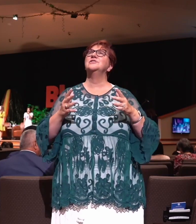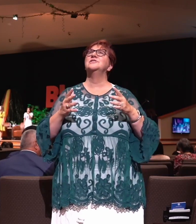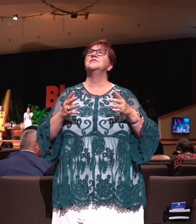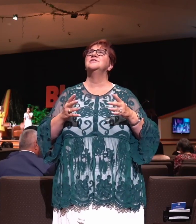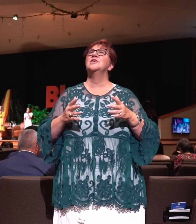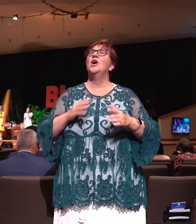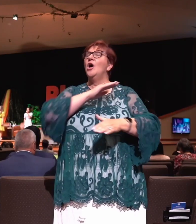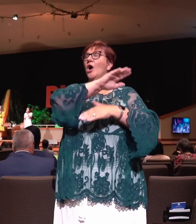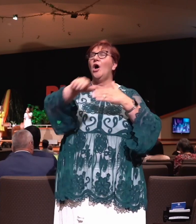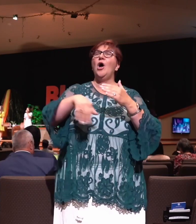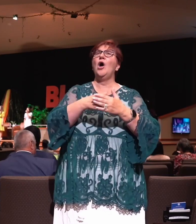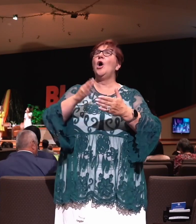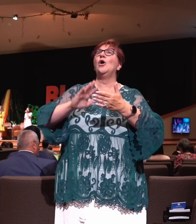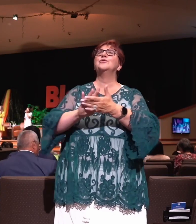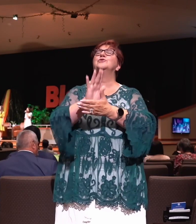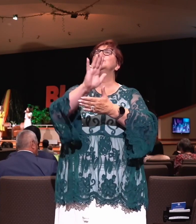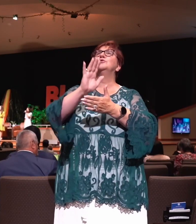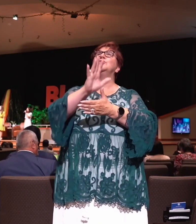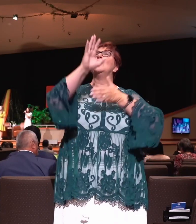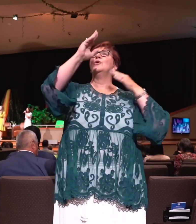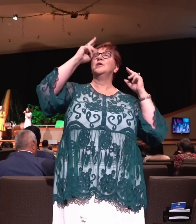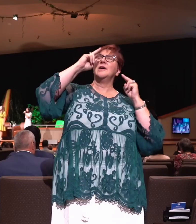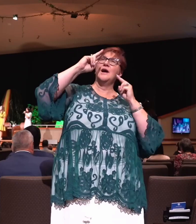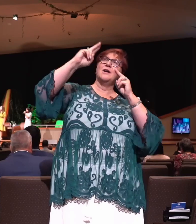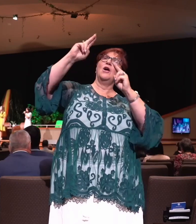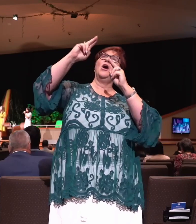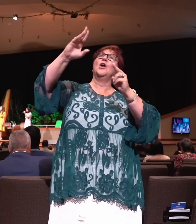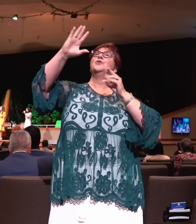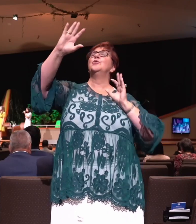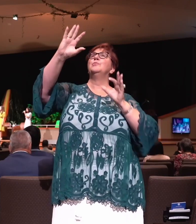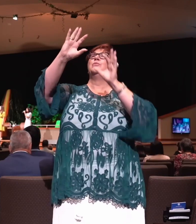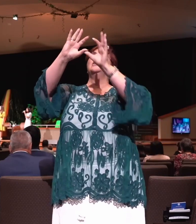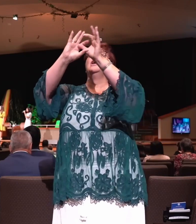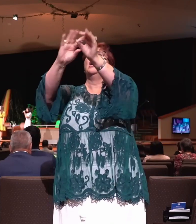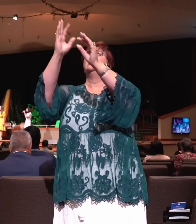done. All the glory and the honor to the